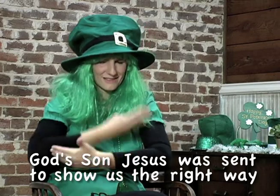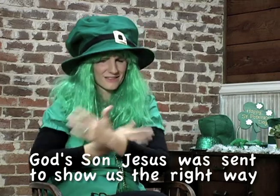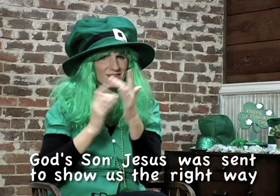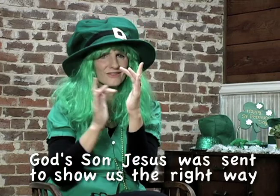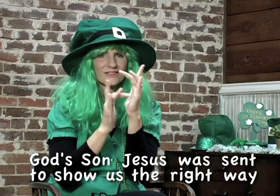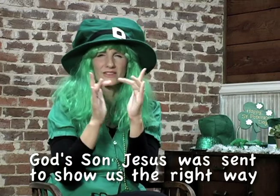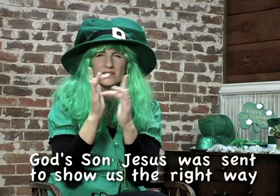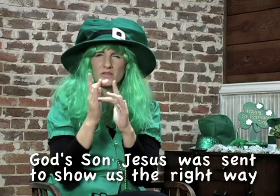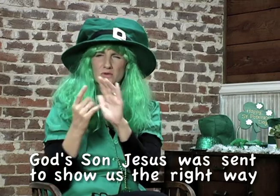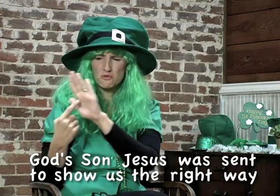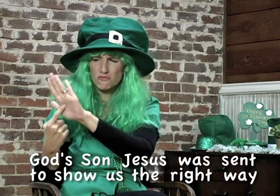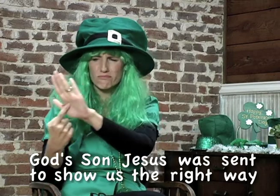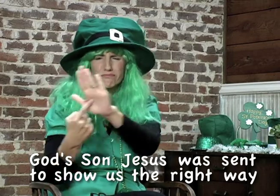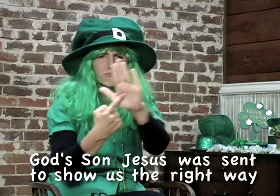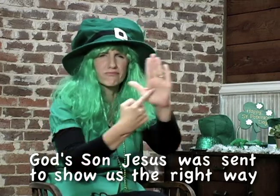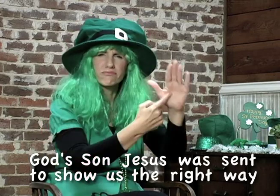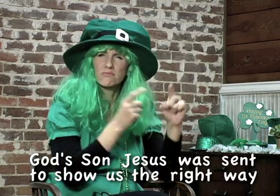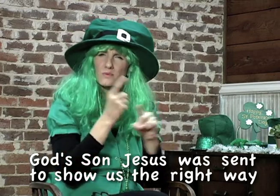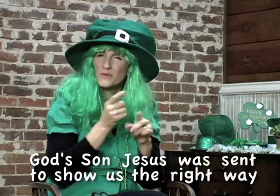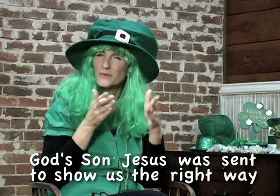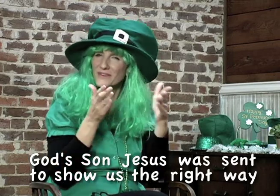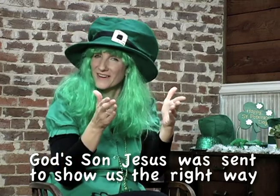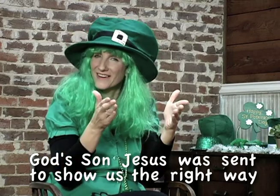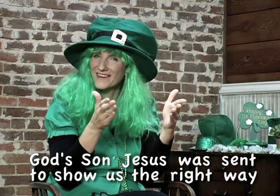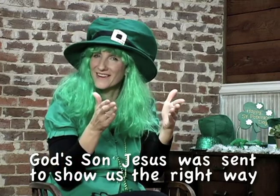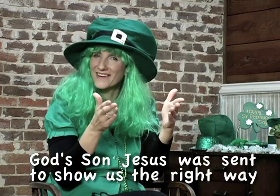His wisdom sent His Son Jesus to show us the right way.